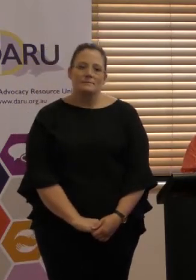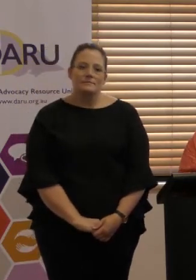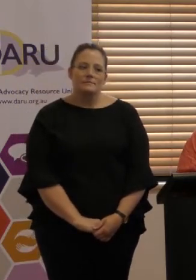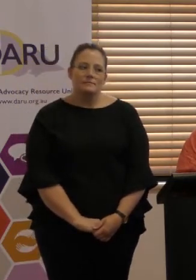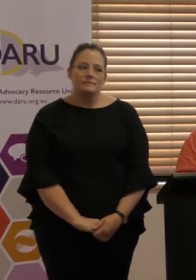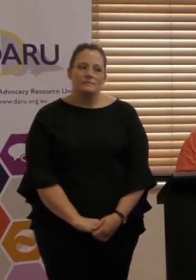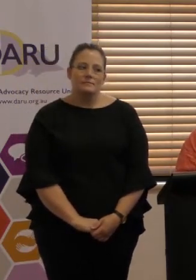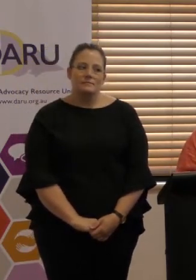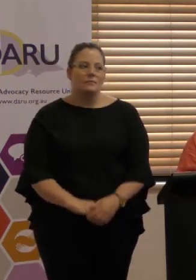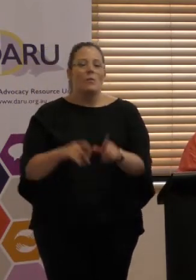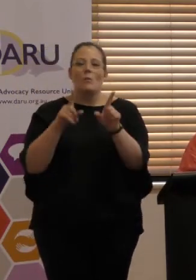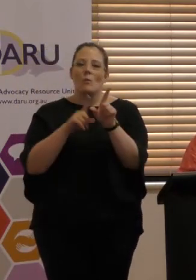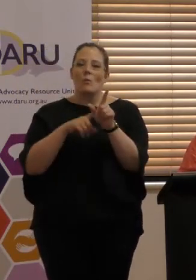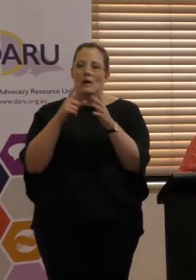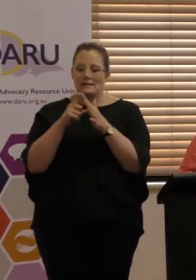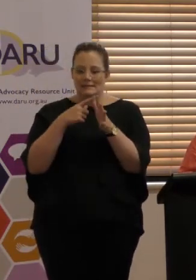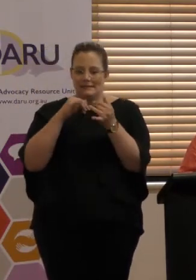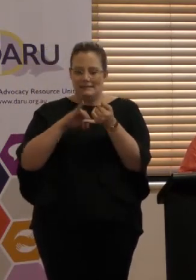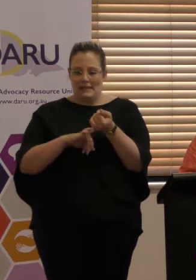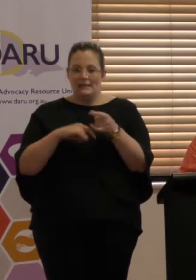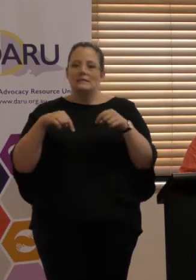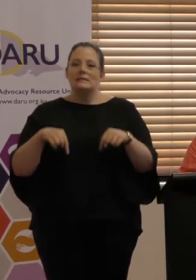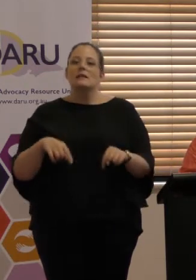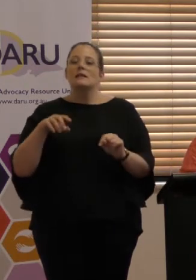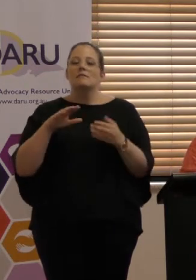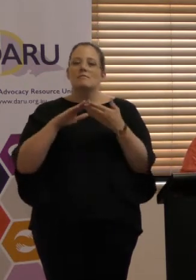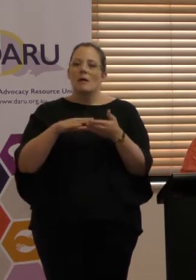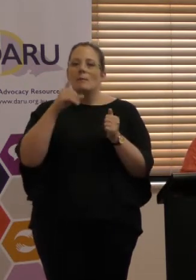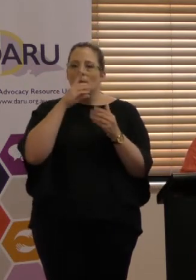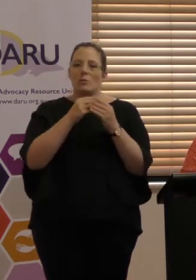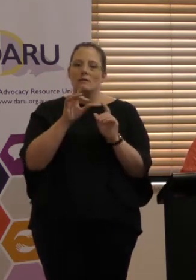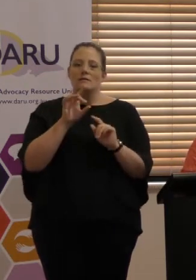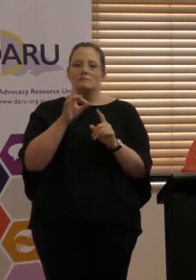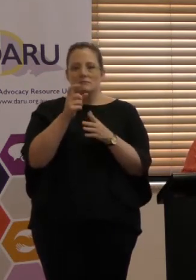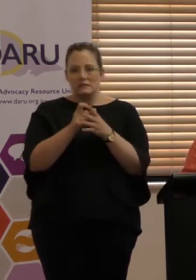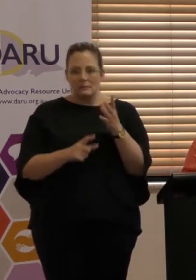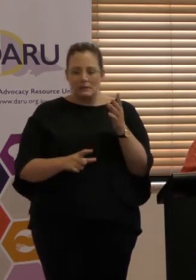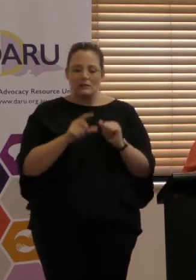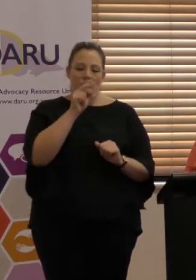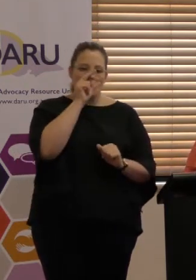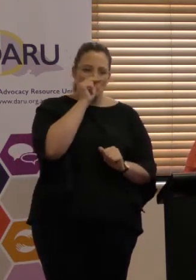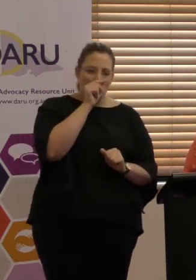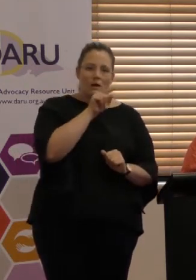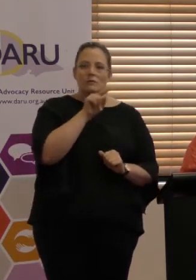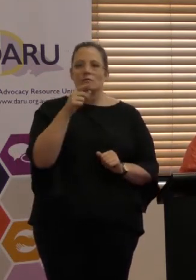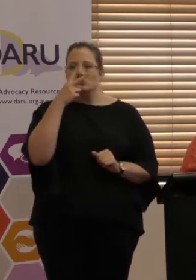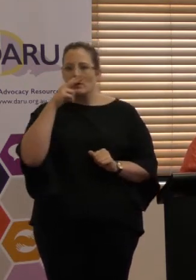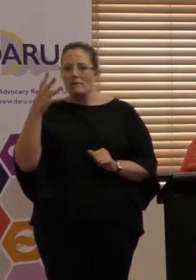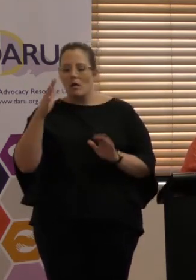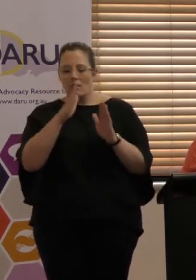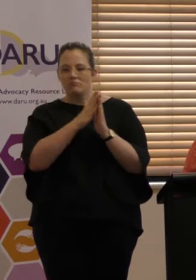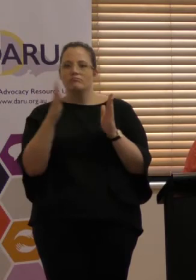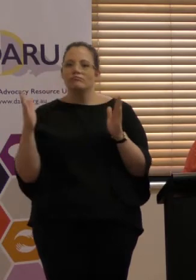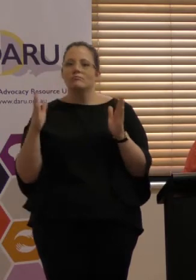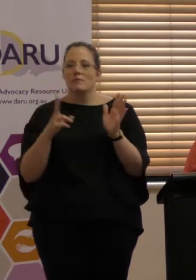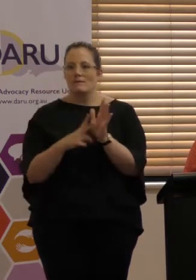here to support young people with disability who are aged 12 to 25 across Victoria. And we also, we talk about